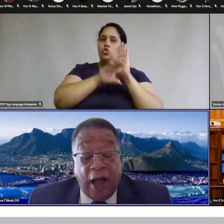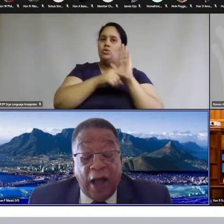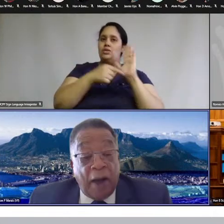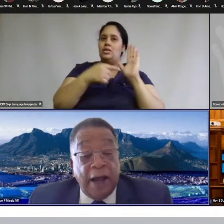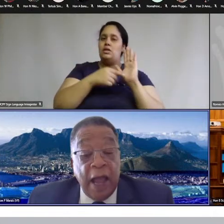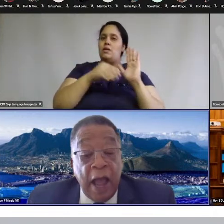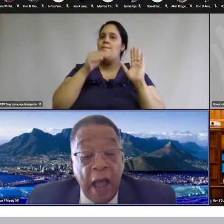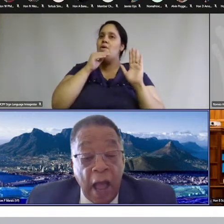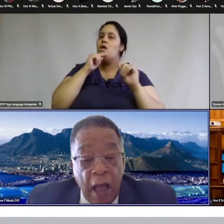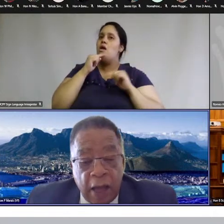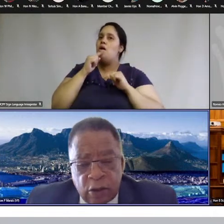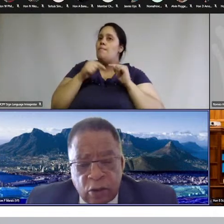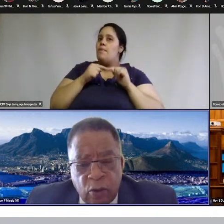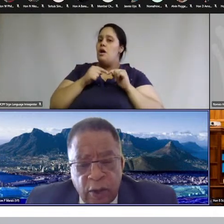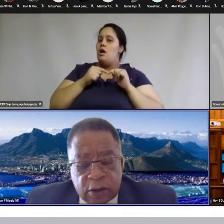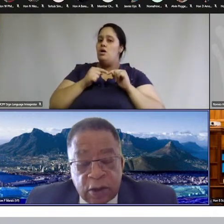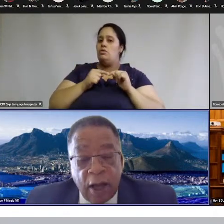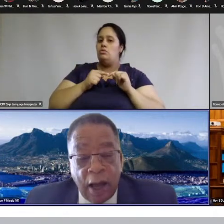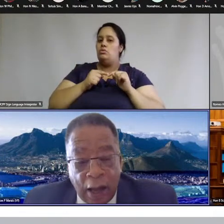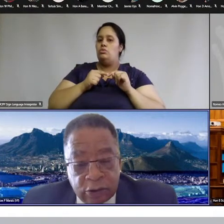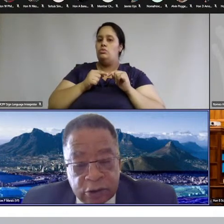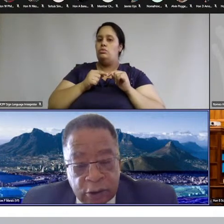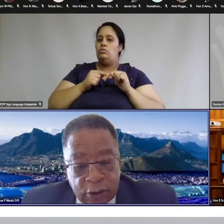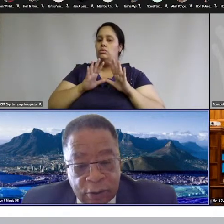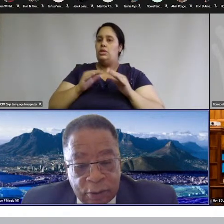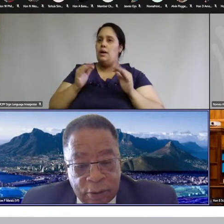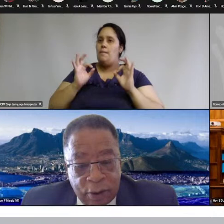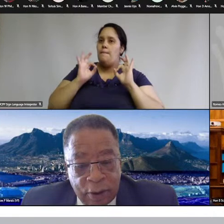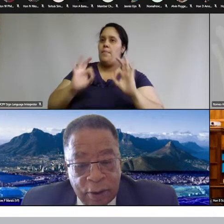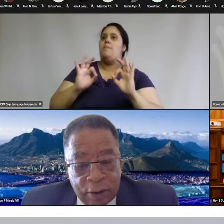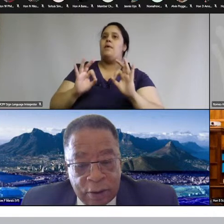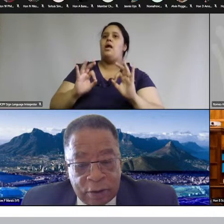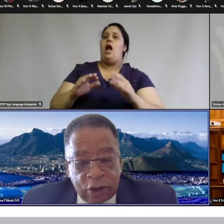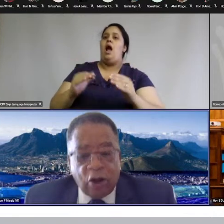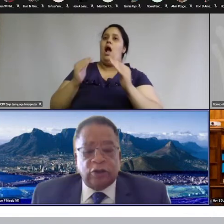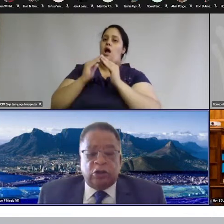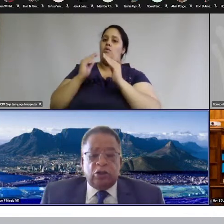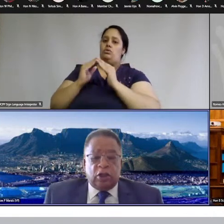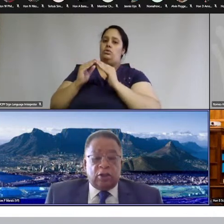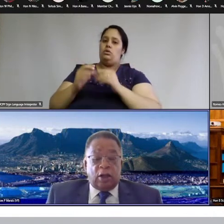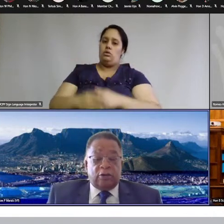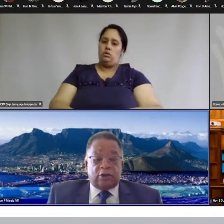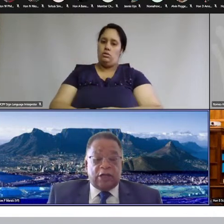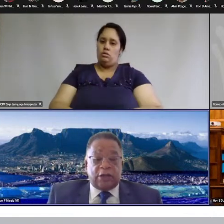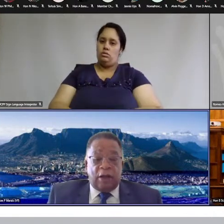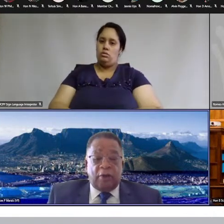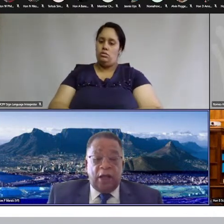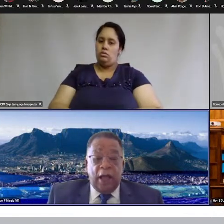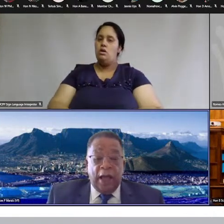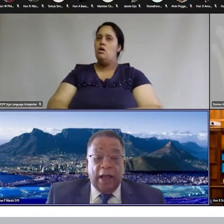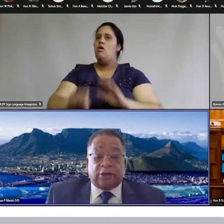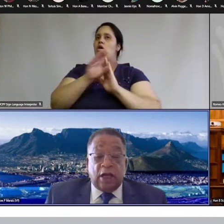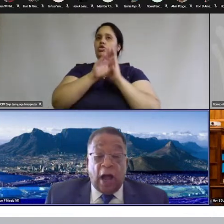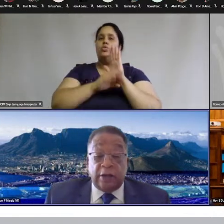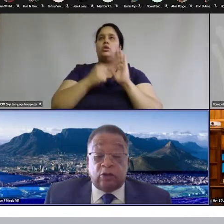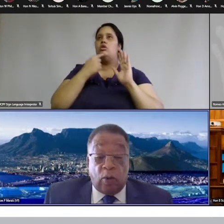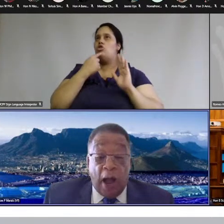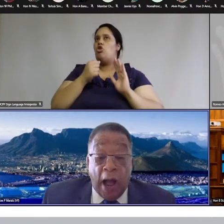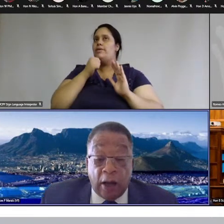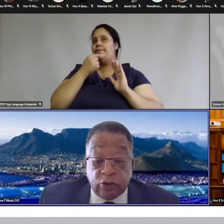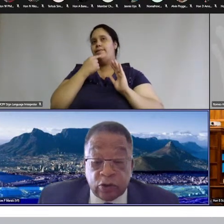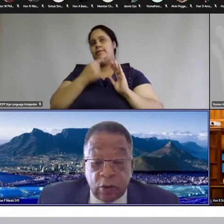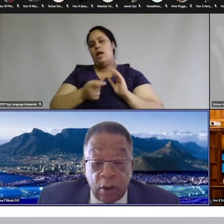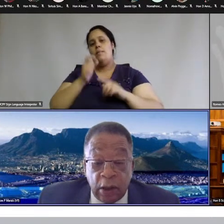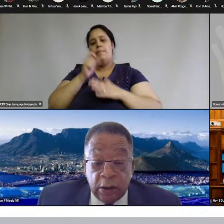means by adequate housing. The Constitution don't say somebody has a right